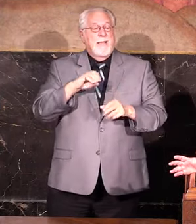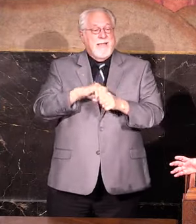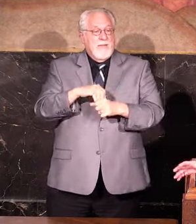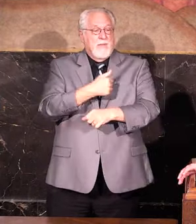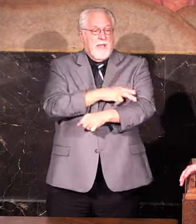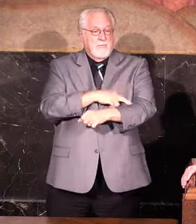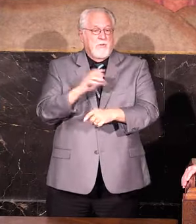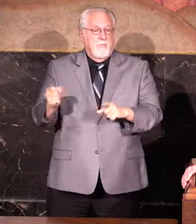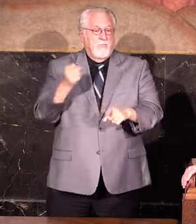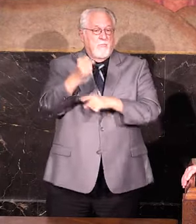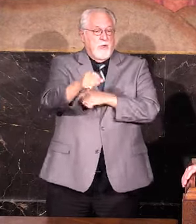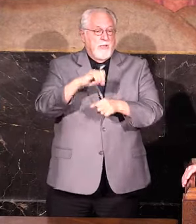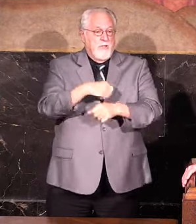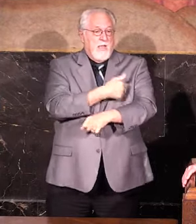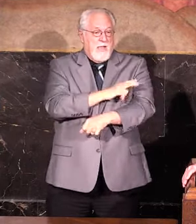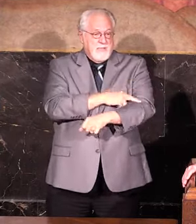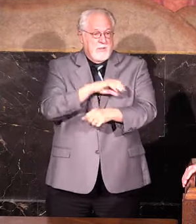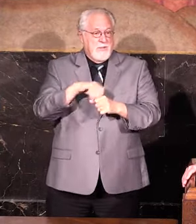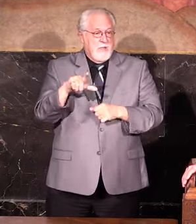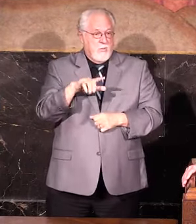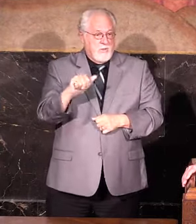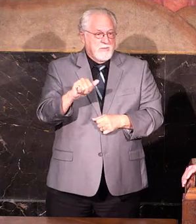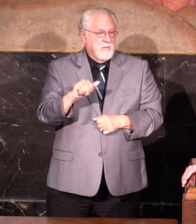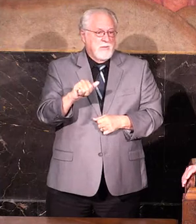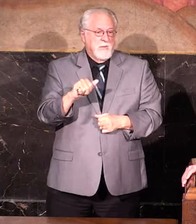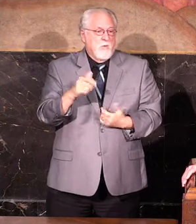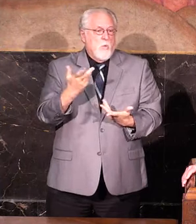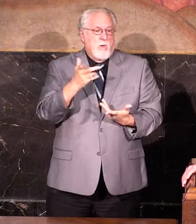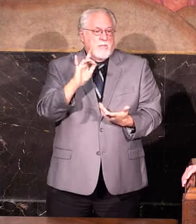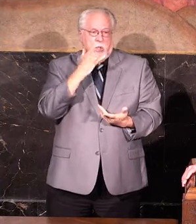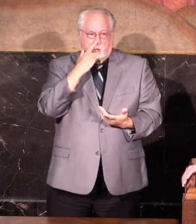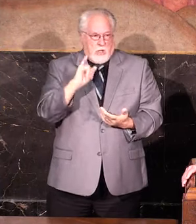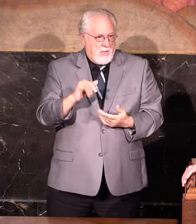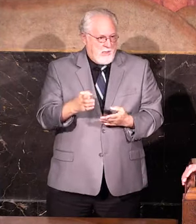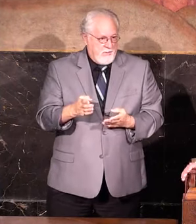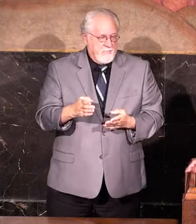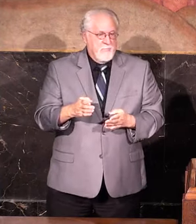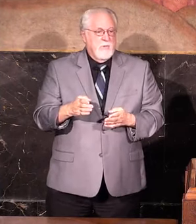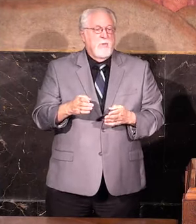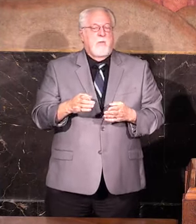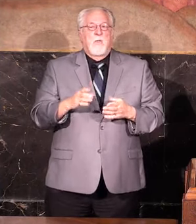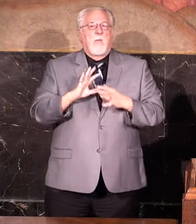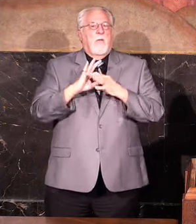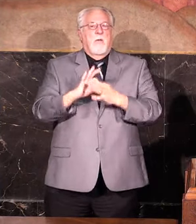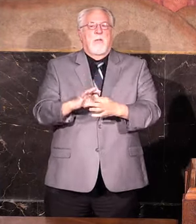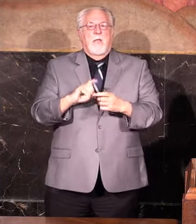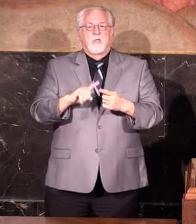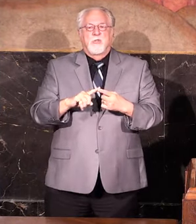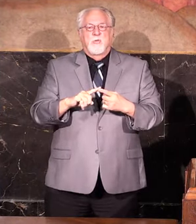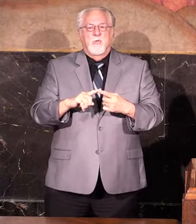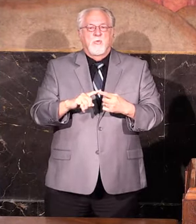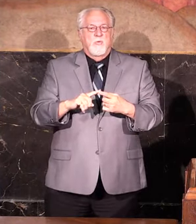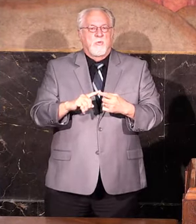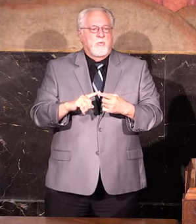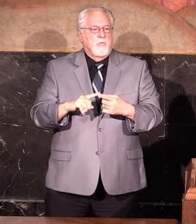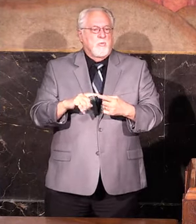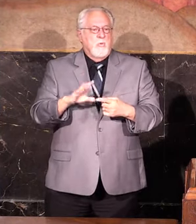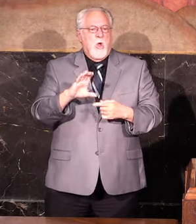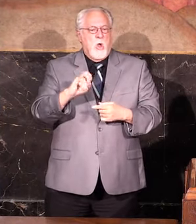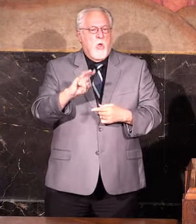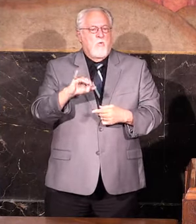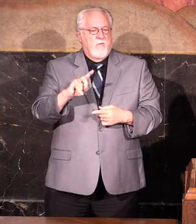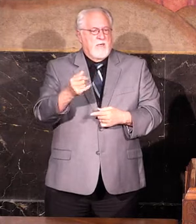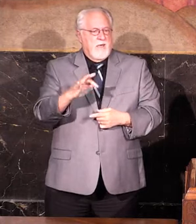hospitalized across the state of Louisiana. What does that capacity look like with respect to the hospitalization of